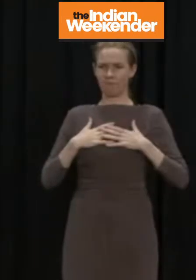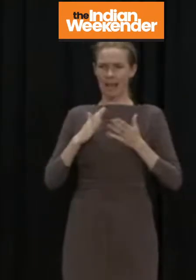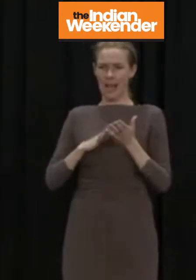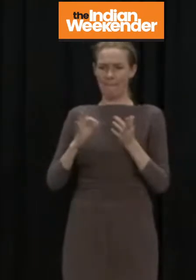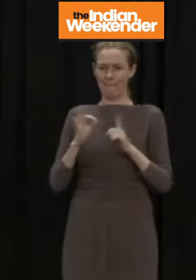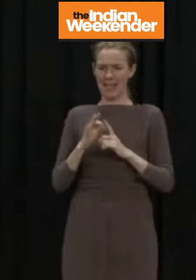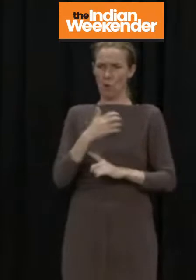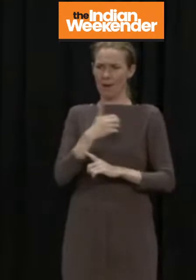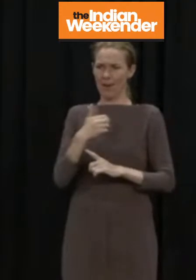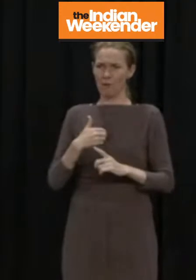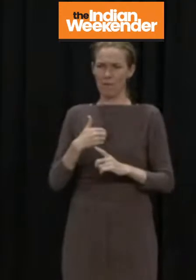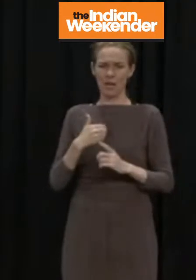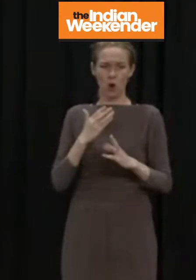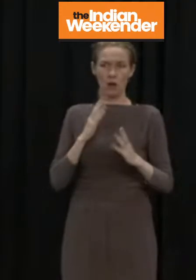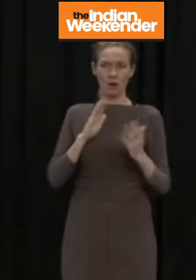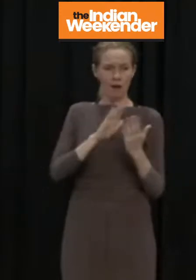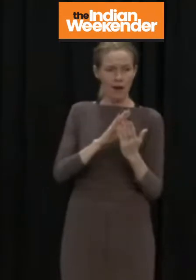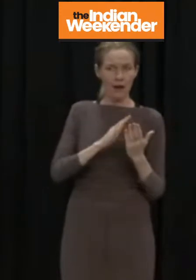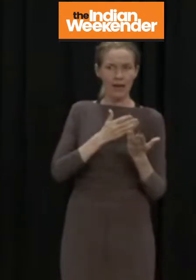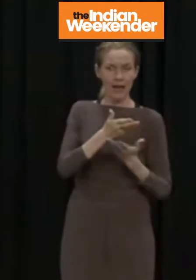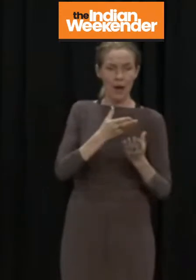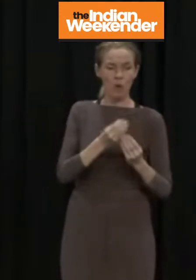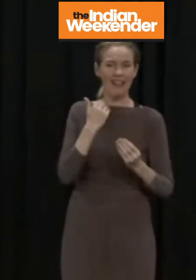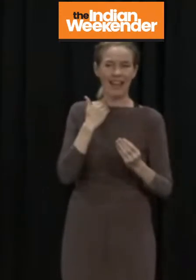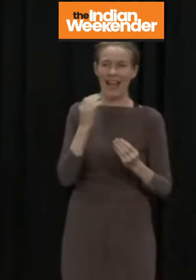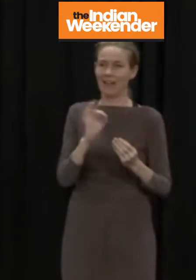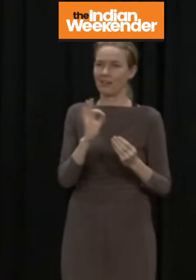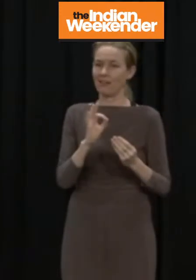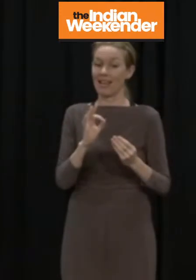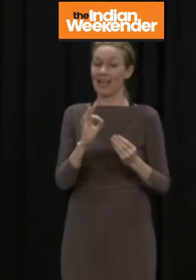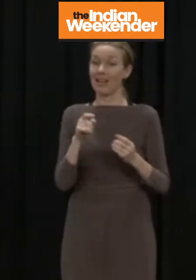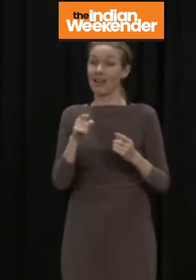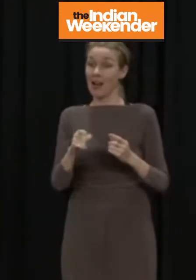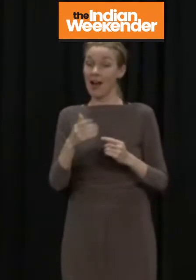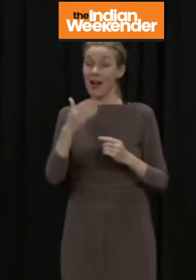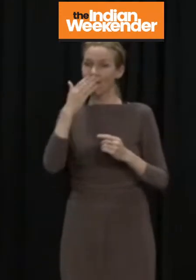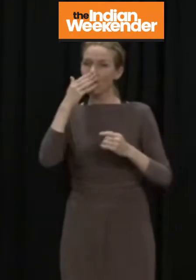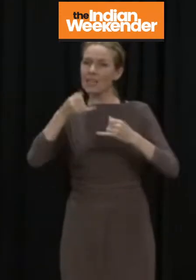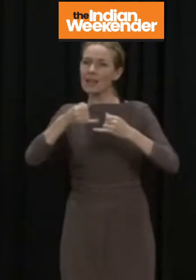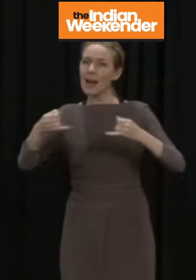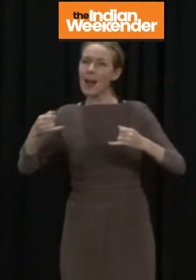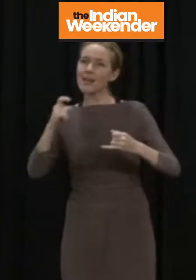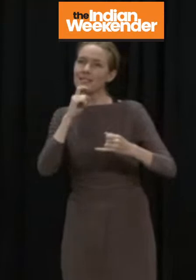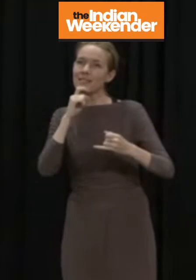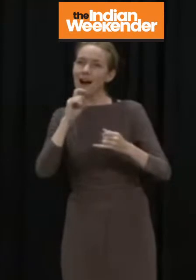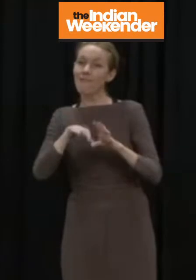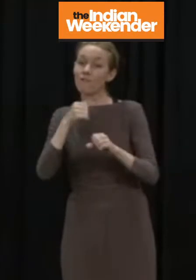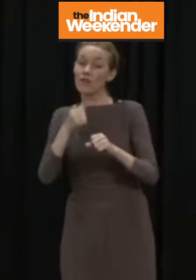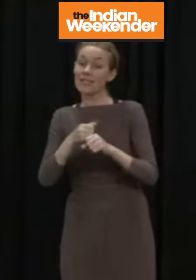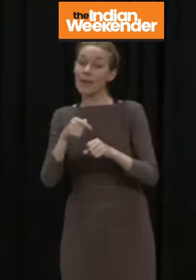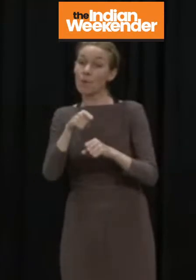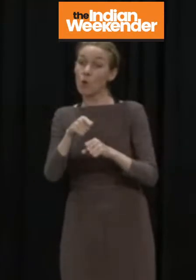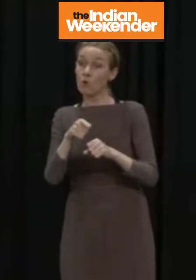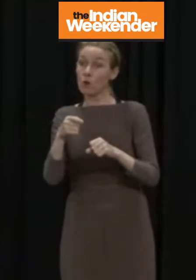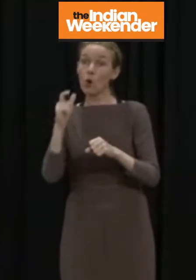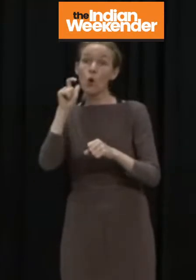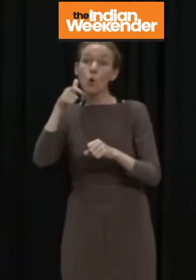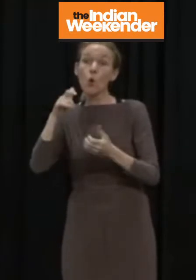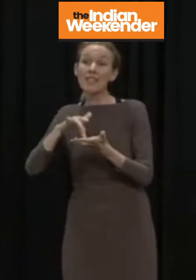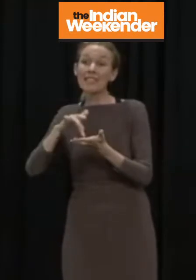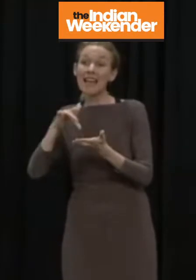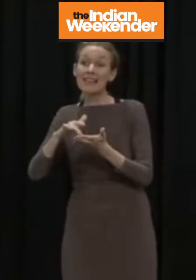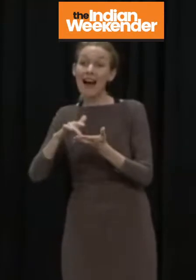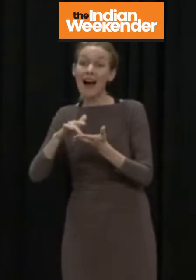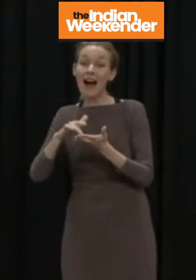the contact tracing. And they will be, and the feedback that I've had consistently from those people on the ground doing the contact tracing is that